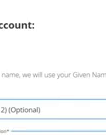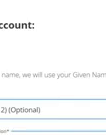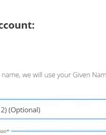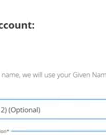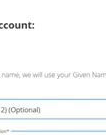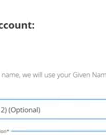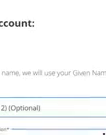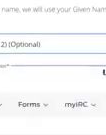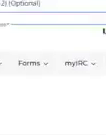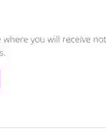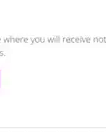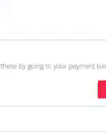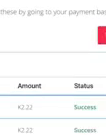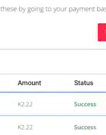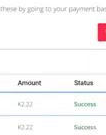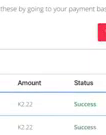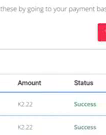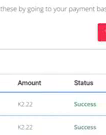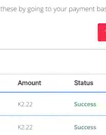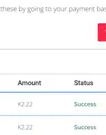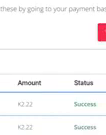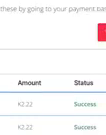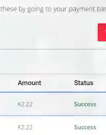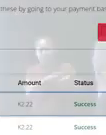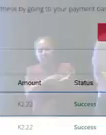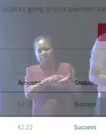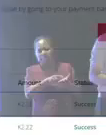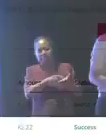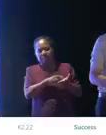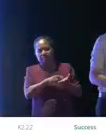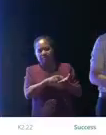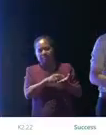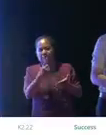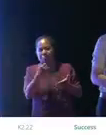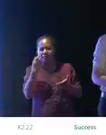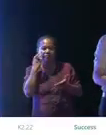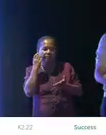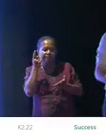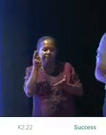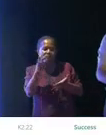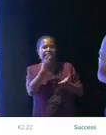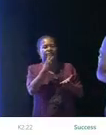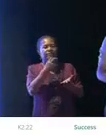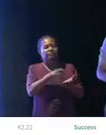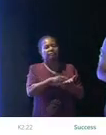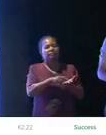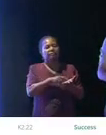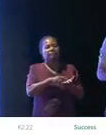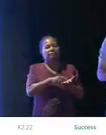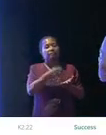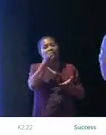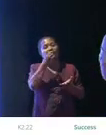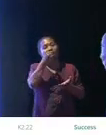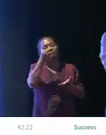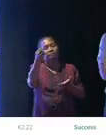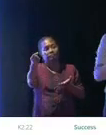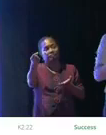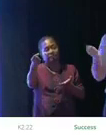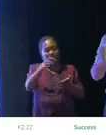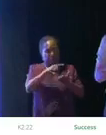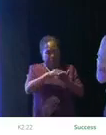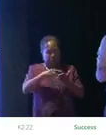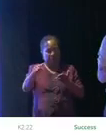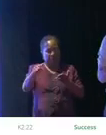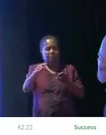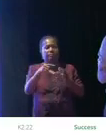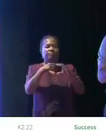country, which you're registered. So once you are registered, you'll be asked to confirm your email address. You